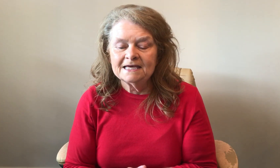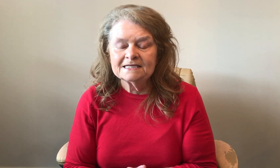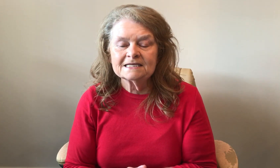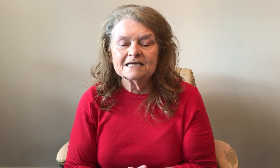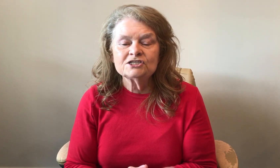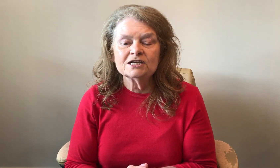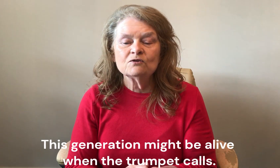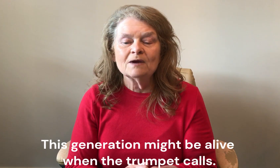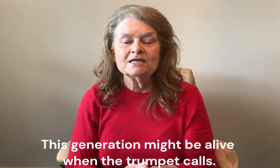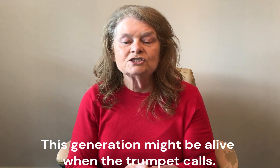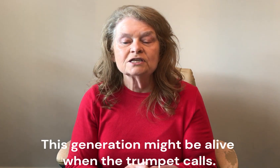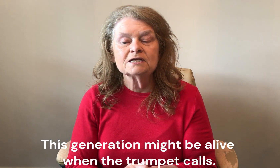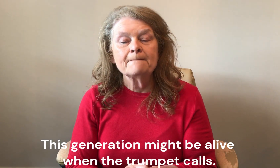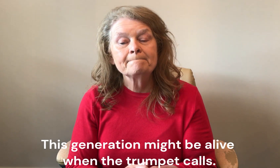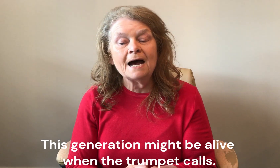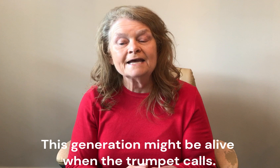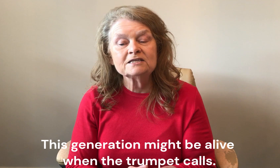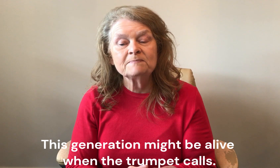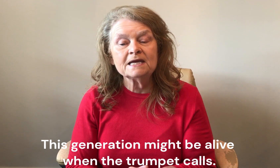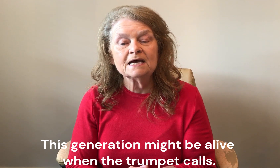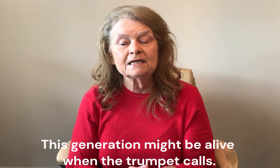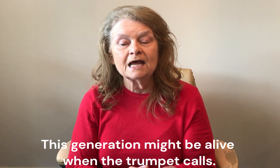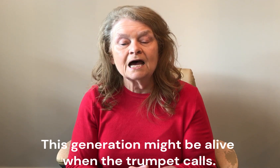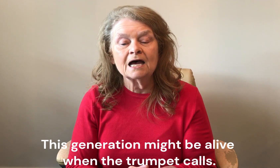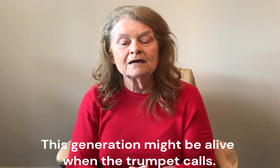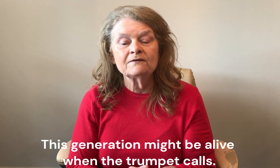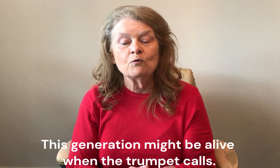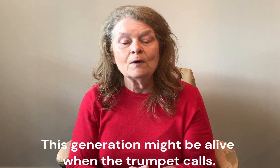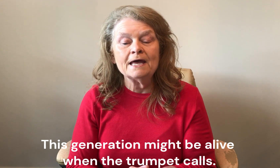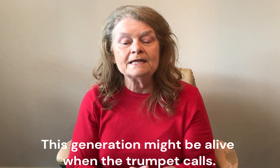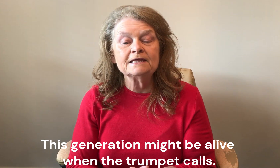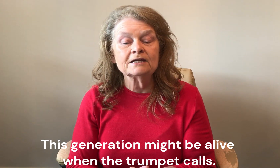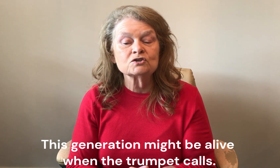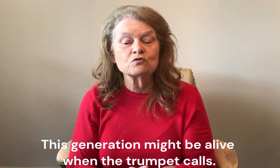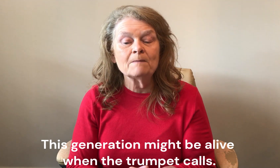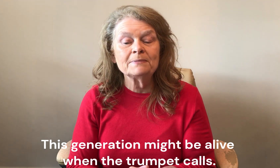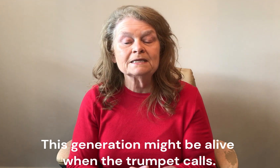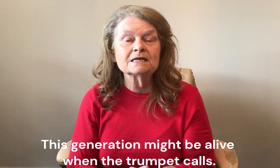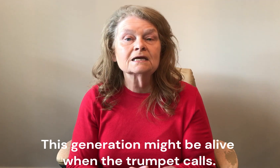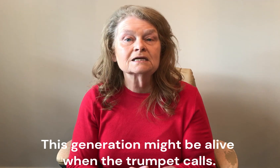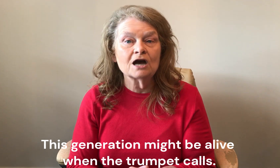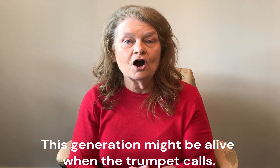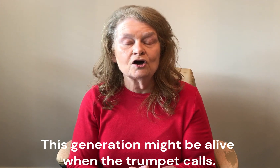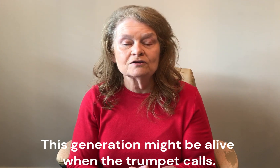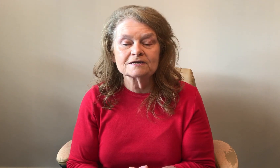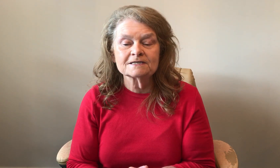This generation might be alive when the trumpet calls.